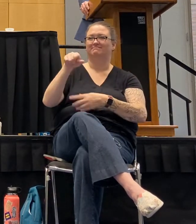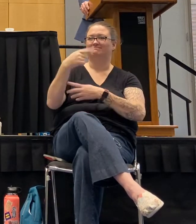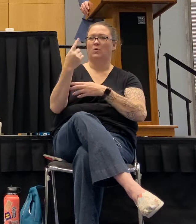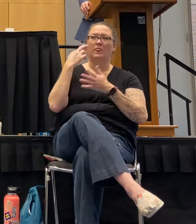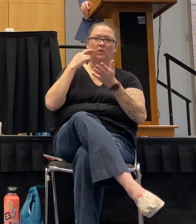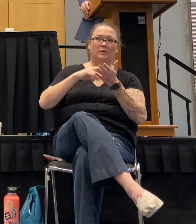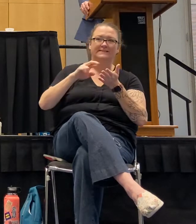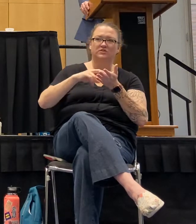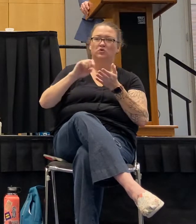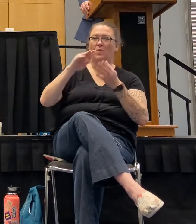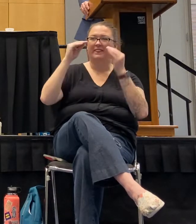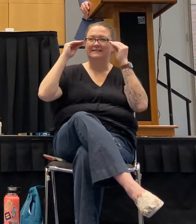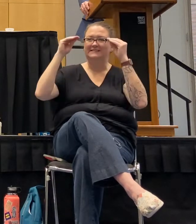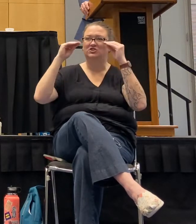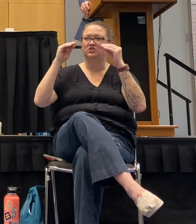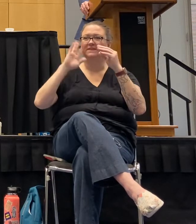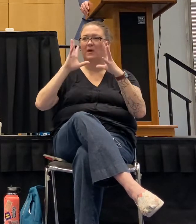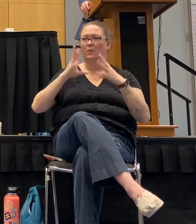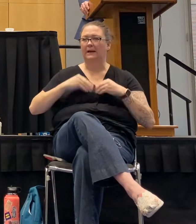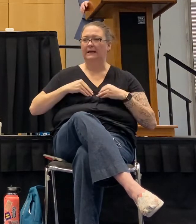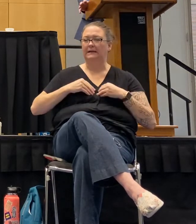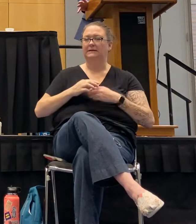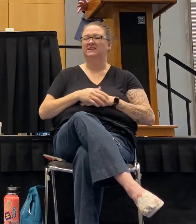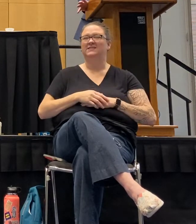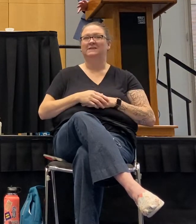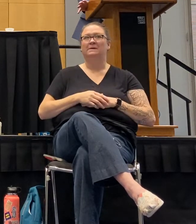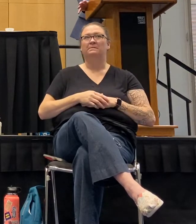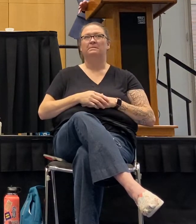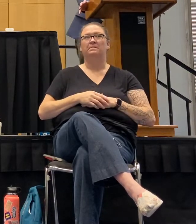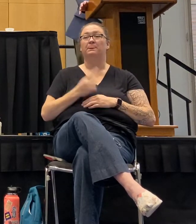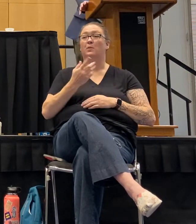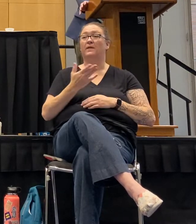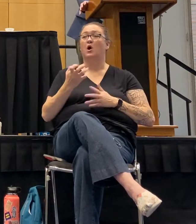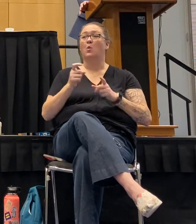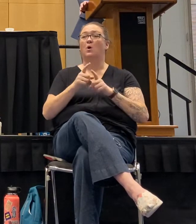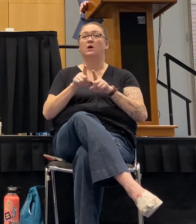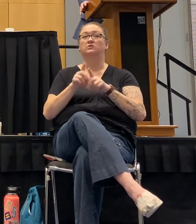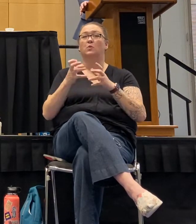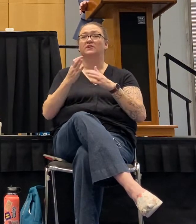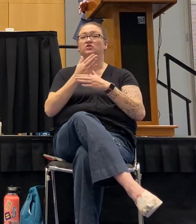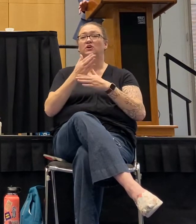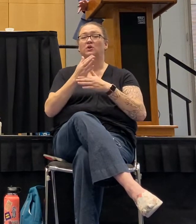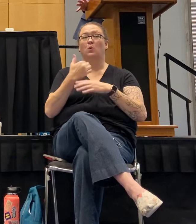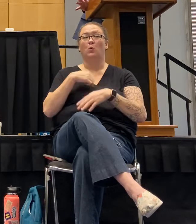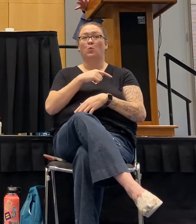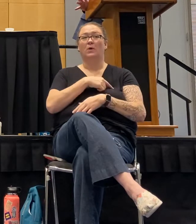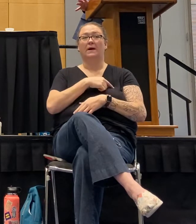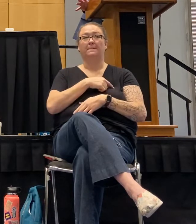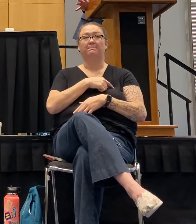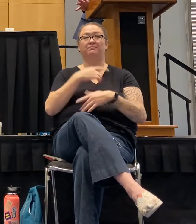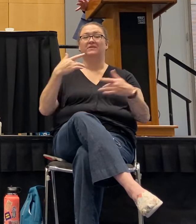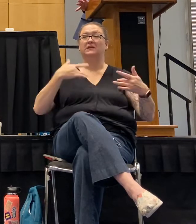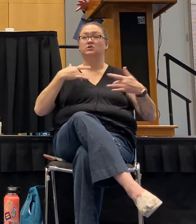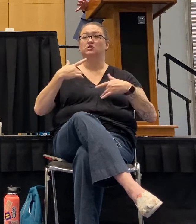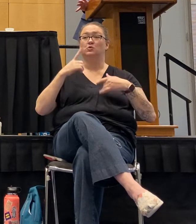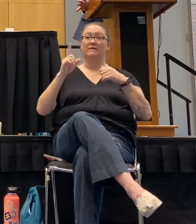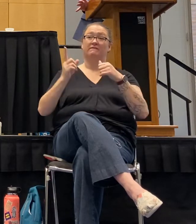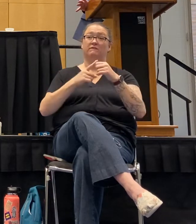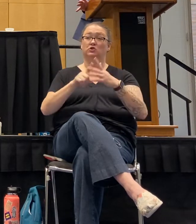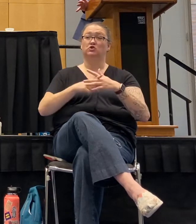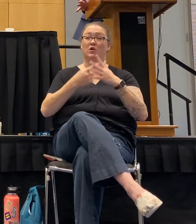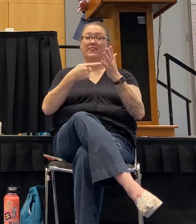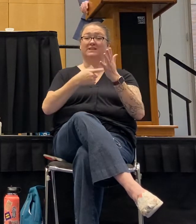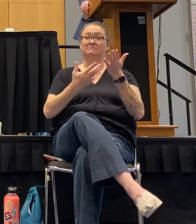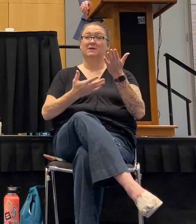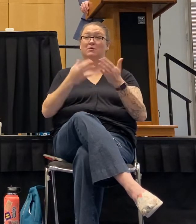the research or the teaching that they'll be doing. One of the things that I wanted to also share is that we had concerns when we first started this,